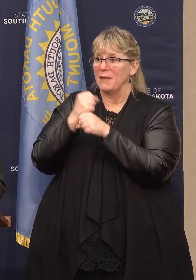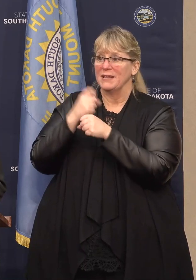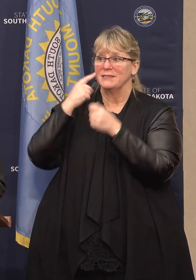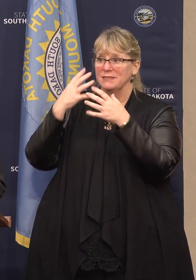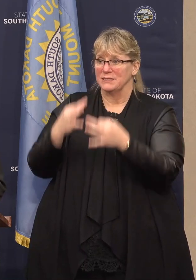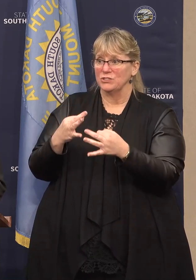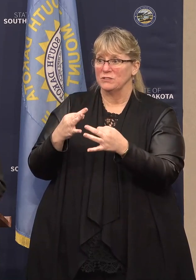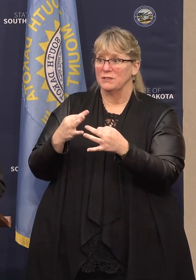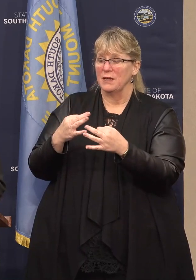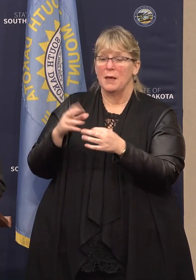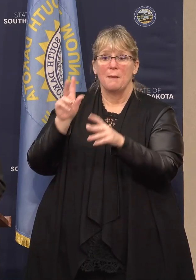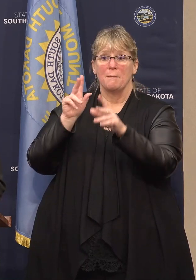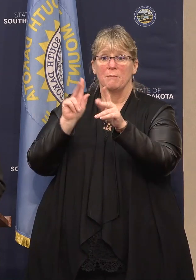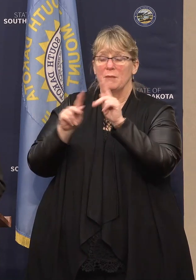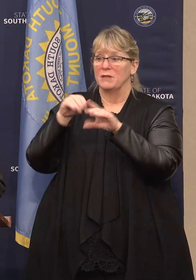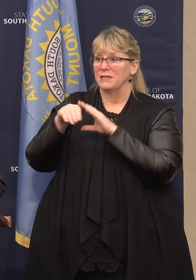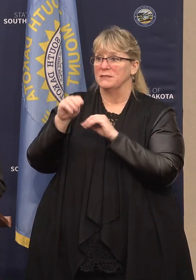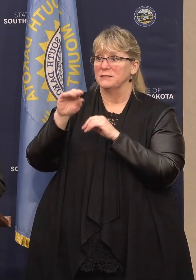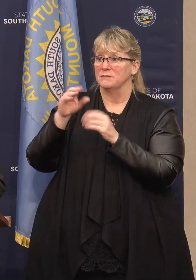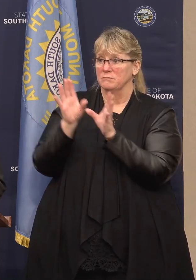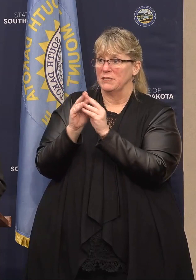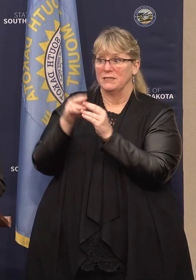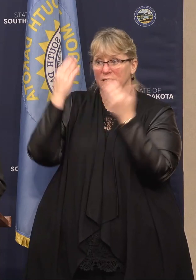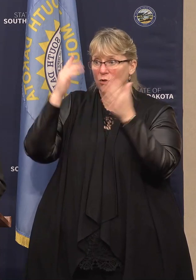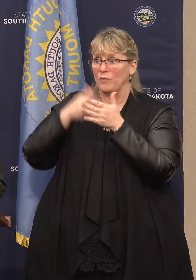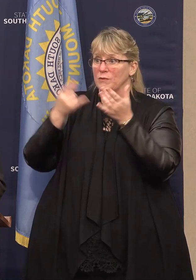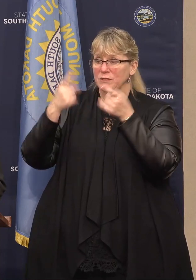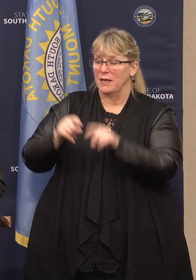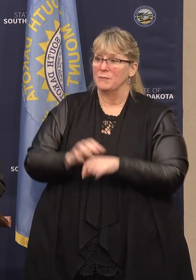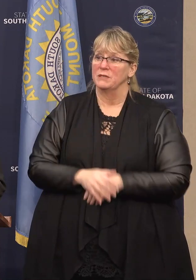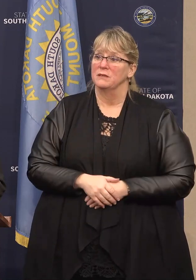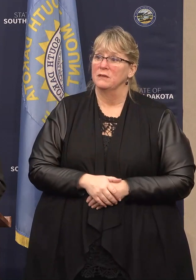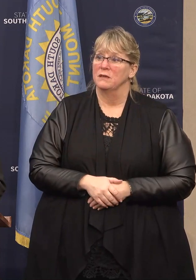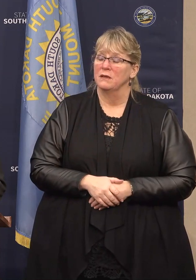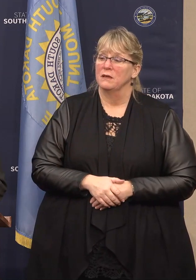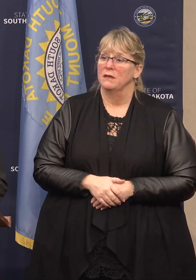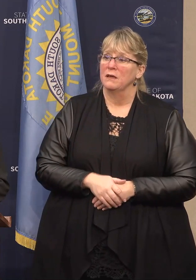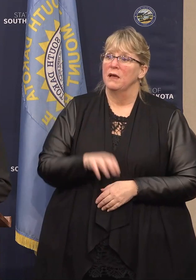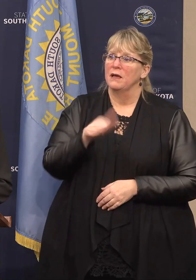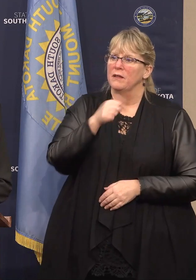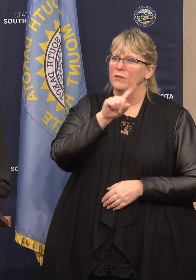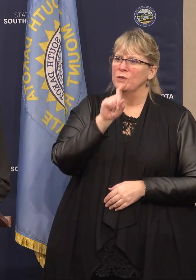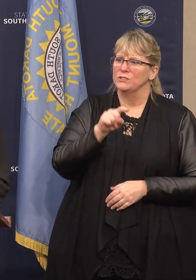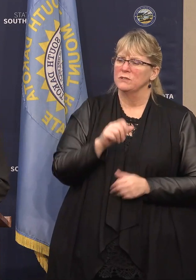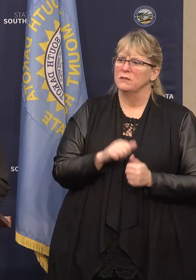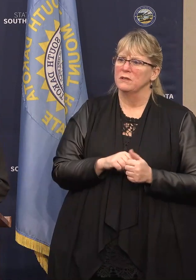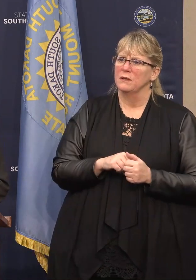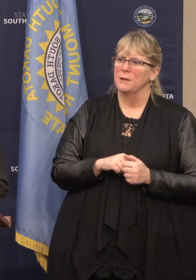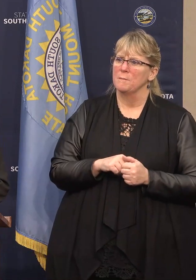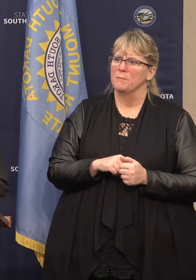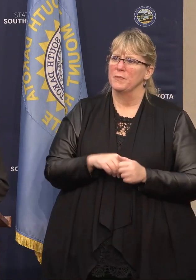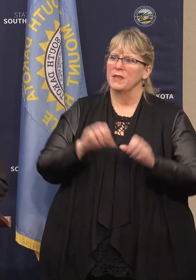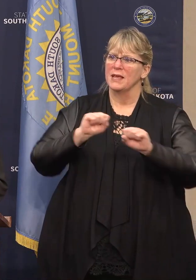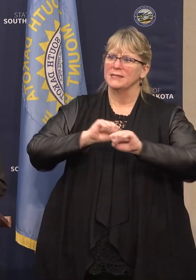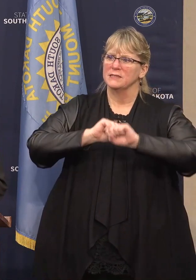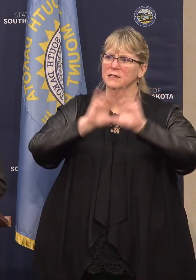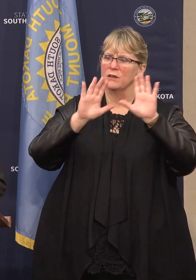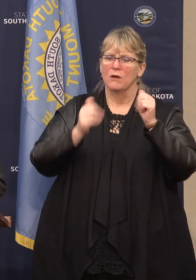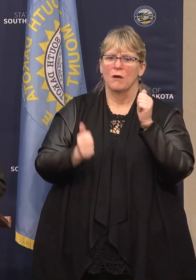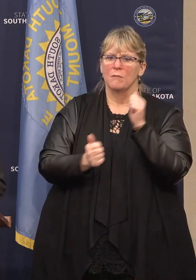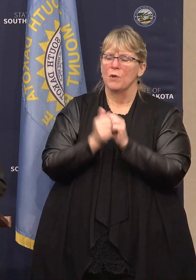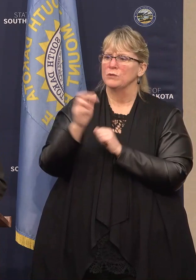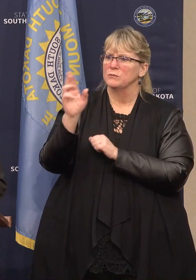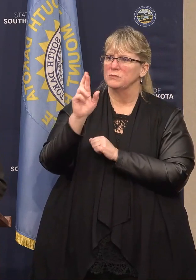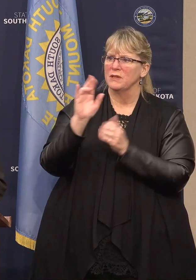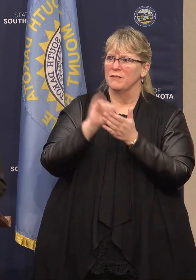his caucus didn't know it was gonna happen. Follow up to that. Sure. You know, even with that in mind, it's very clear that most of the Republicans on that